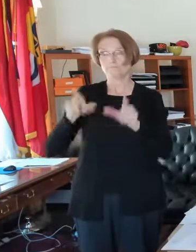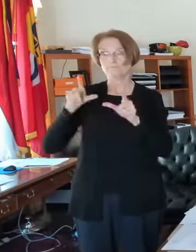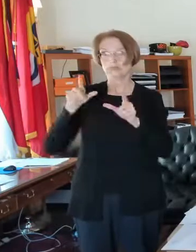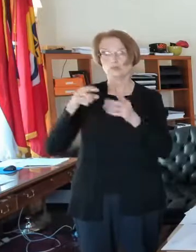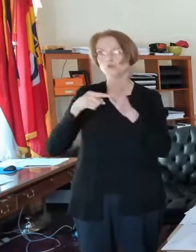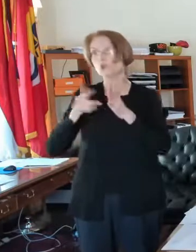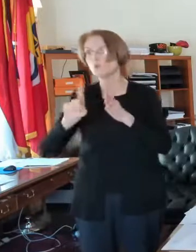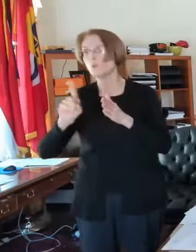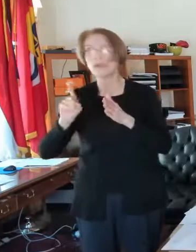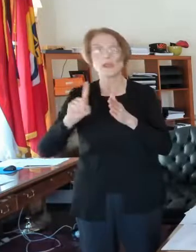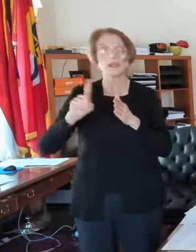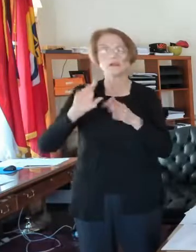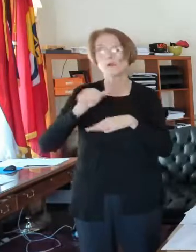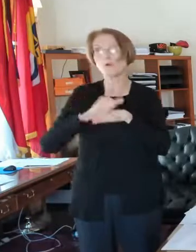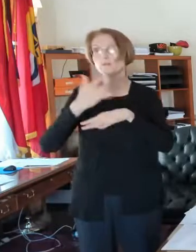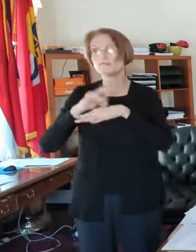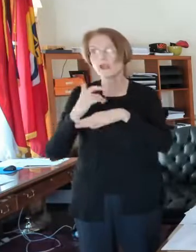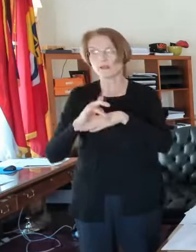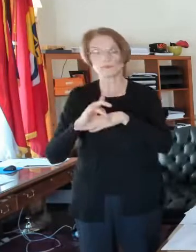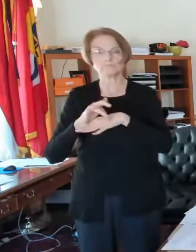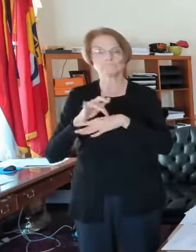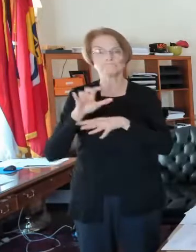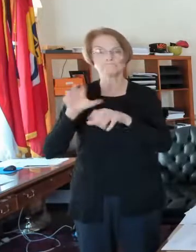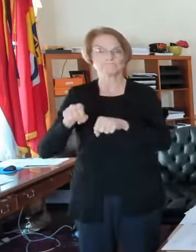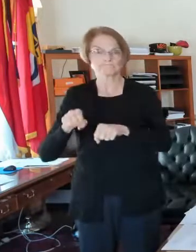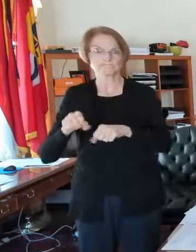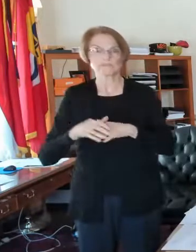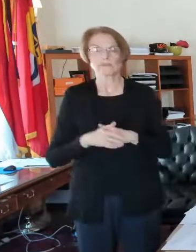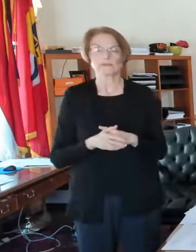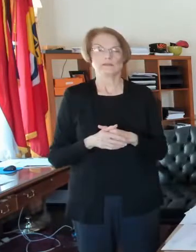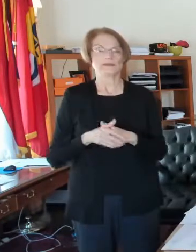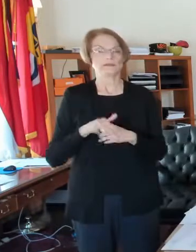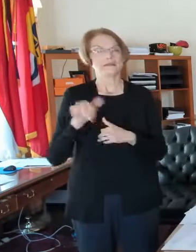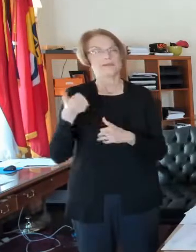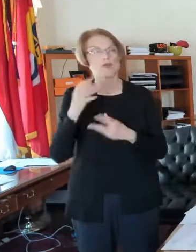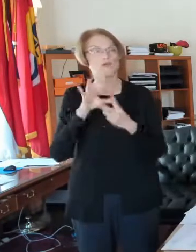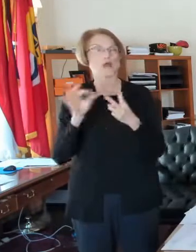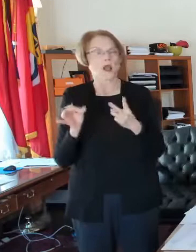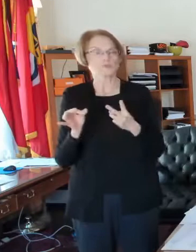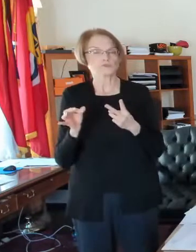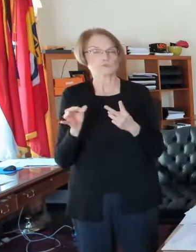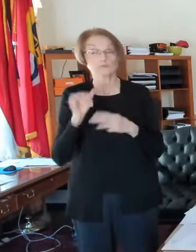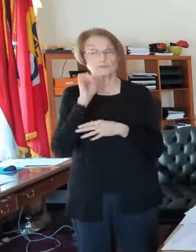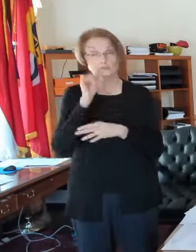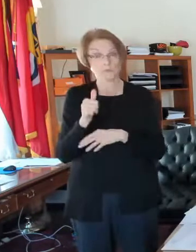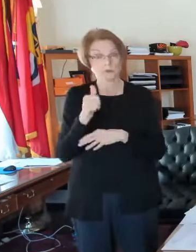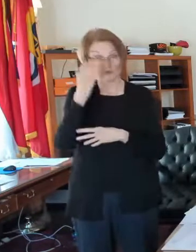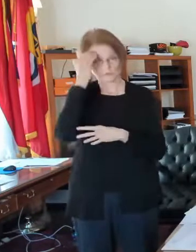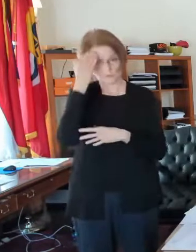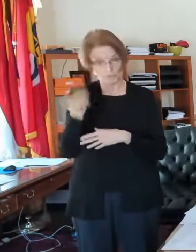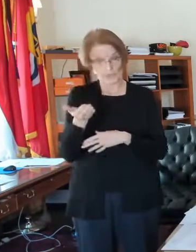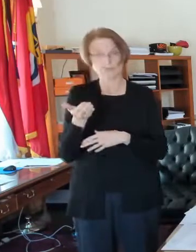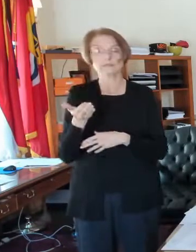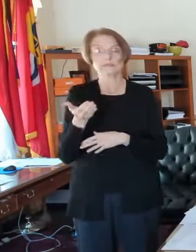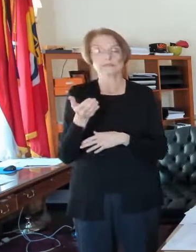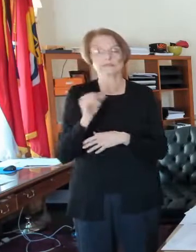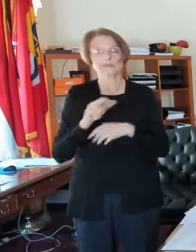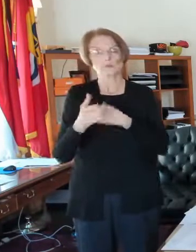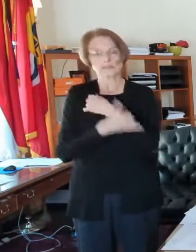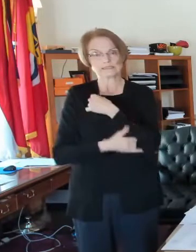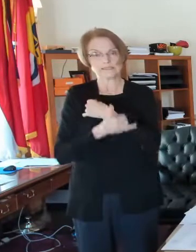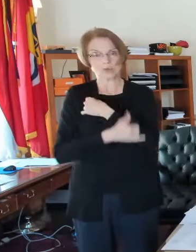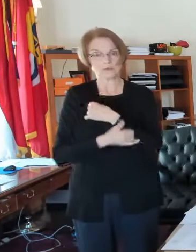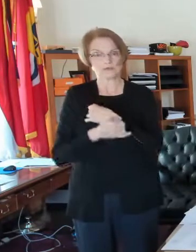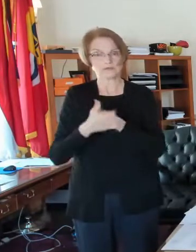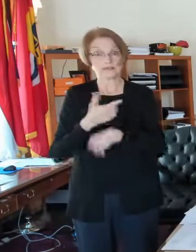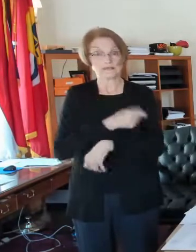and just, you can go wherever. It's just another option. Tomorrow, as you know, St. Louis County is doing a vaccination